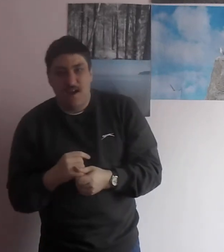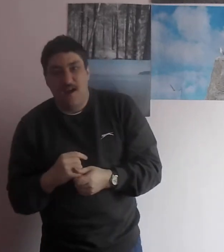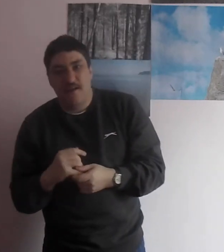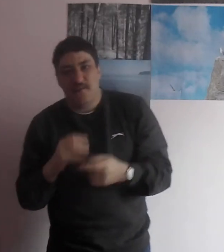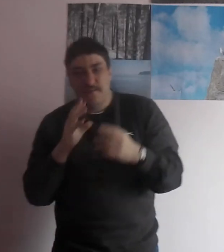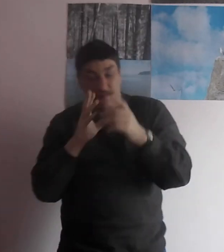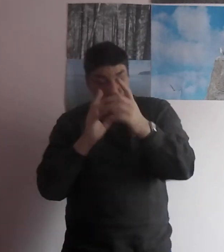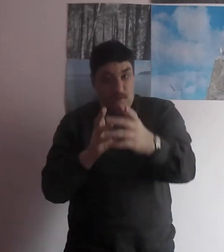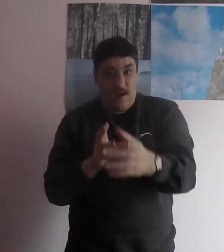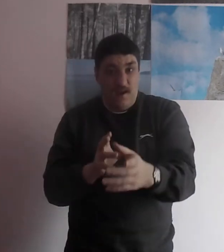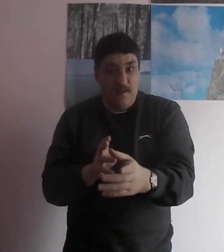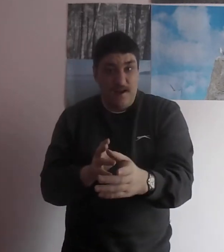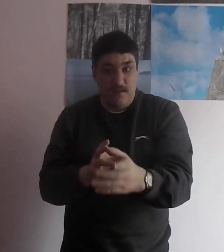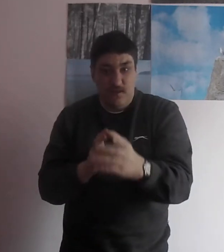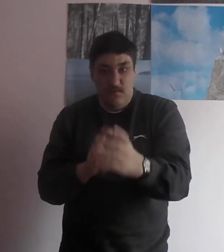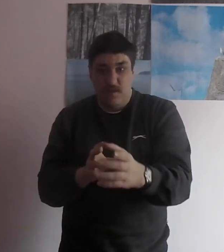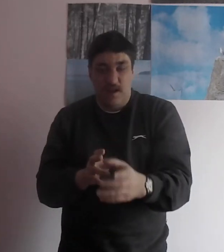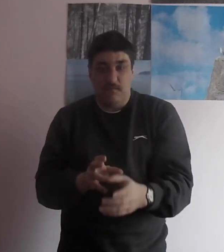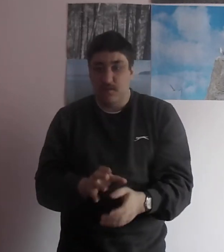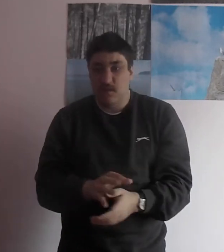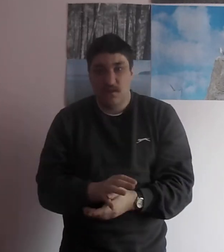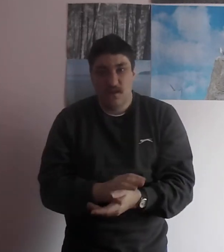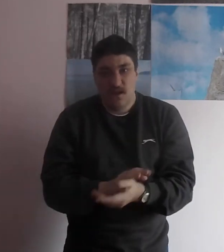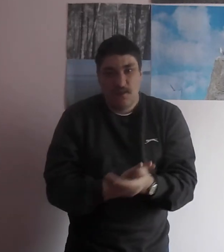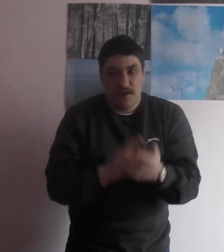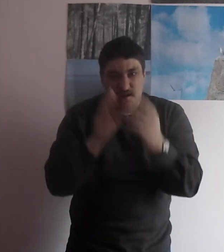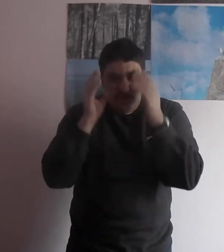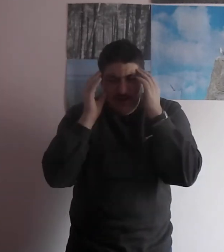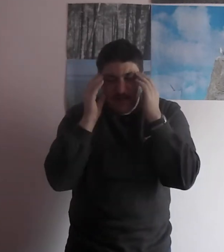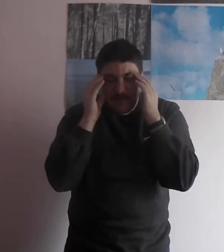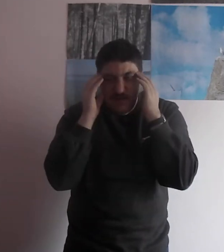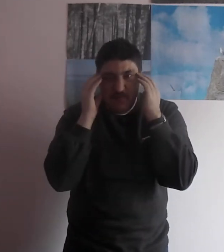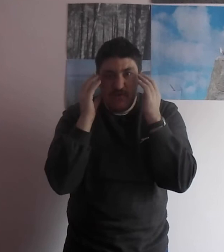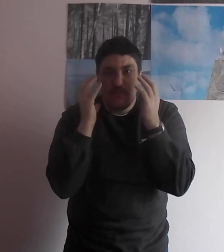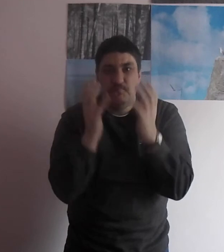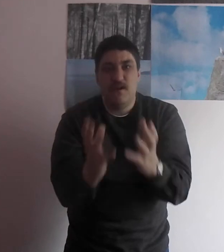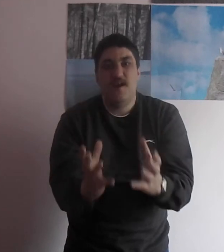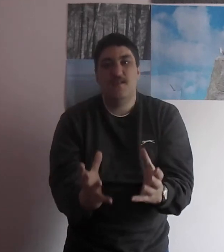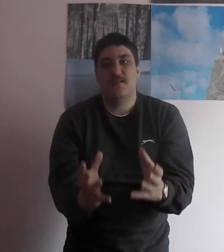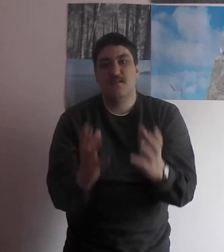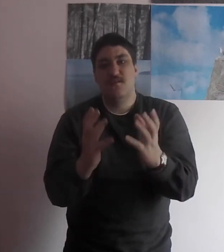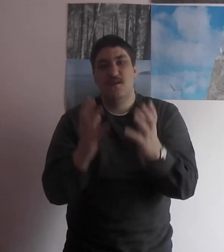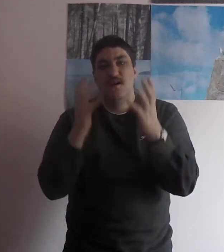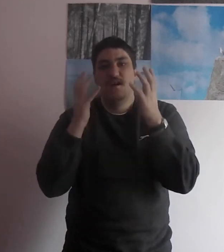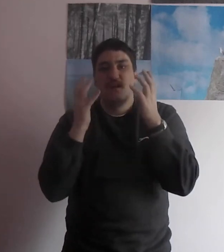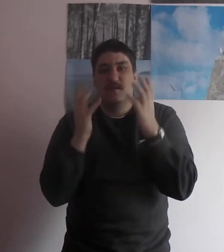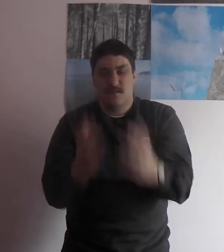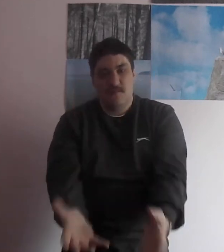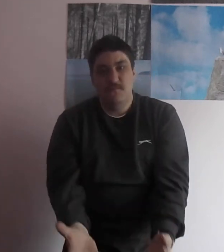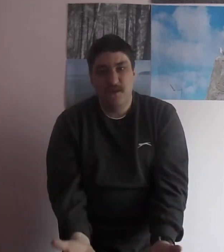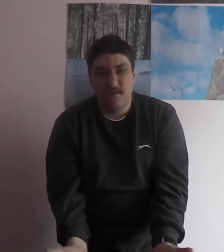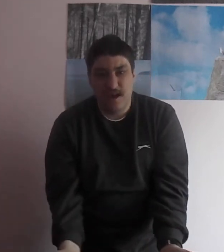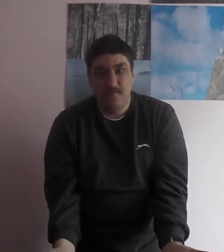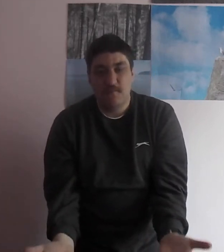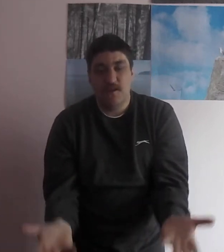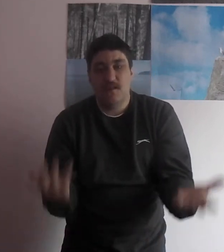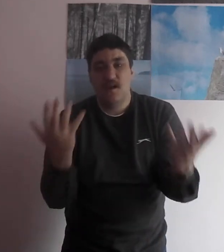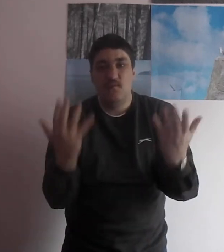I would say that's why I like those games. Because you have to use your brains. So, game companies, can we